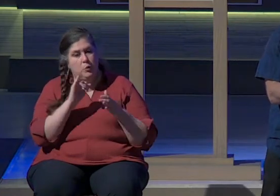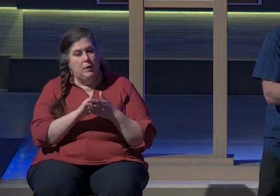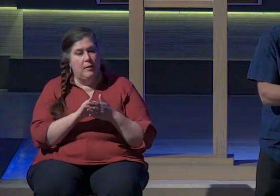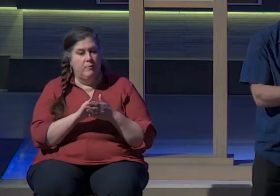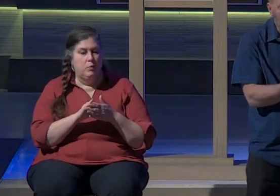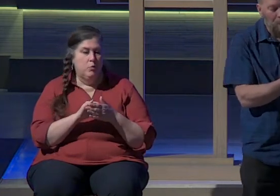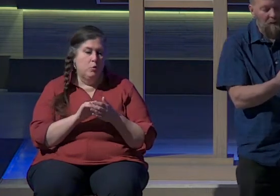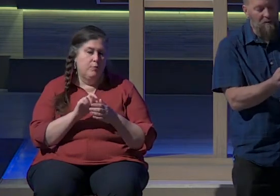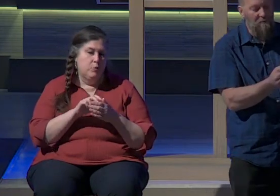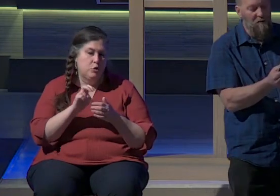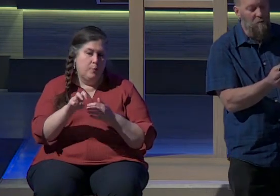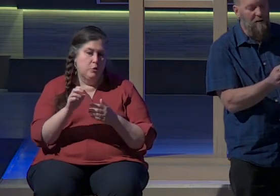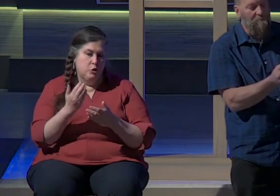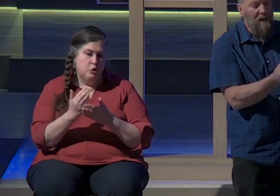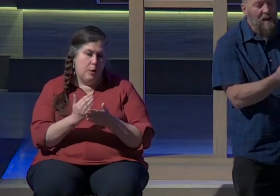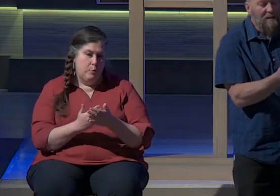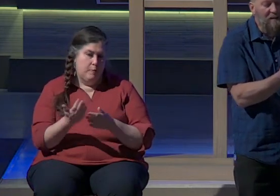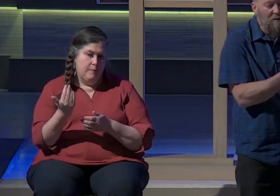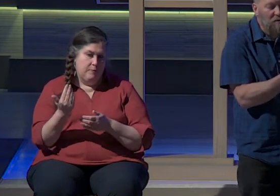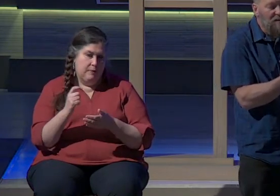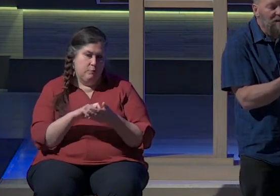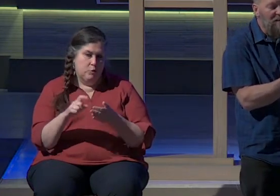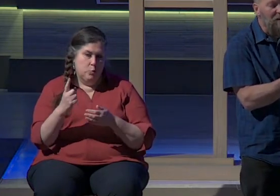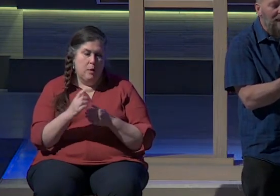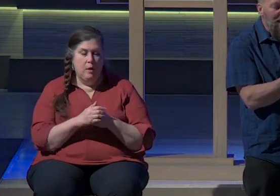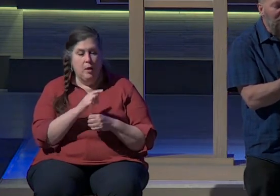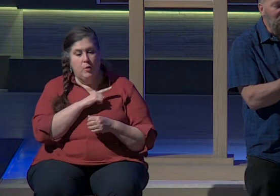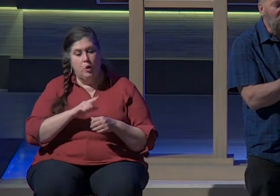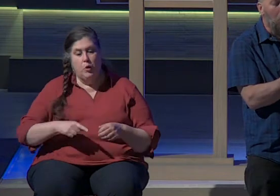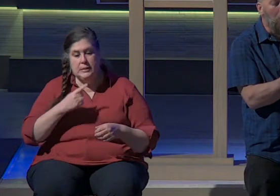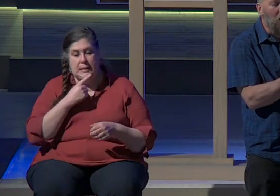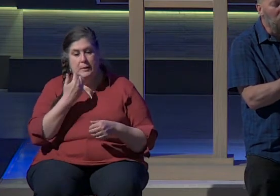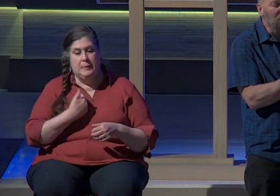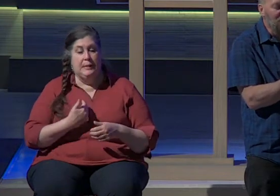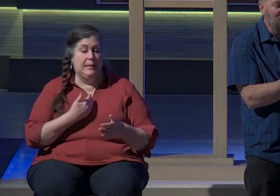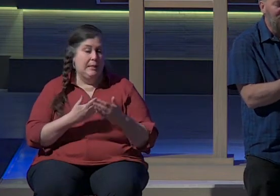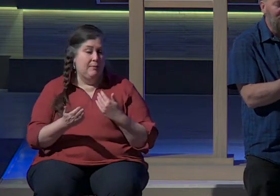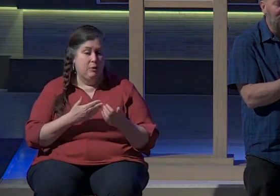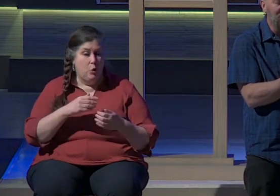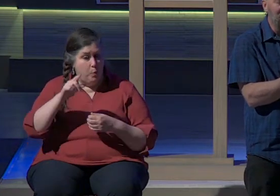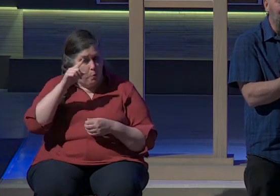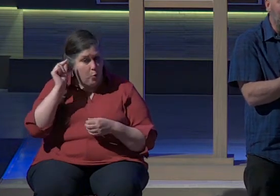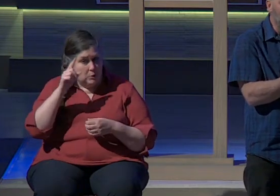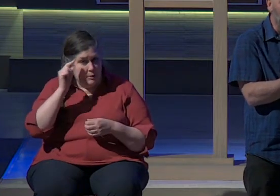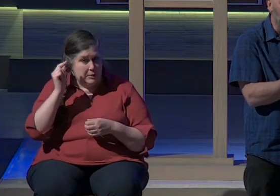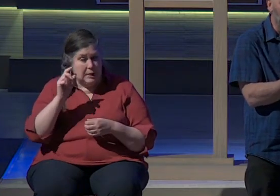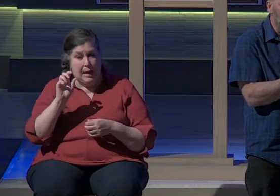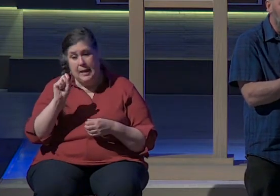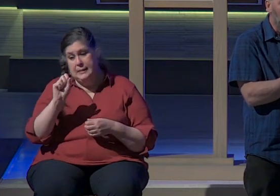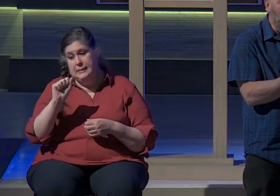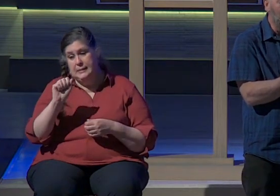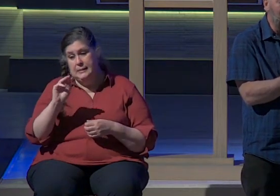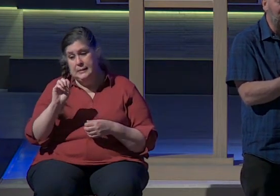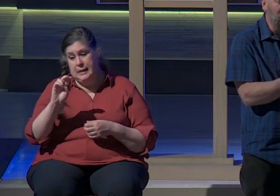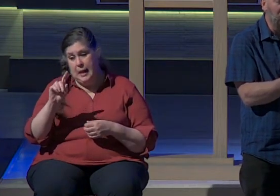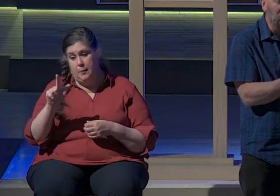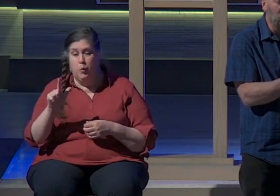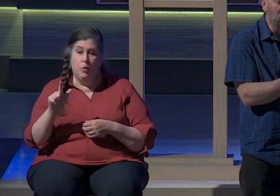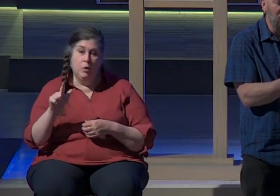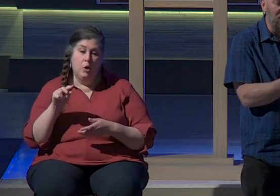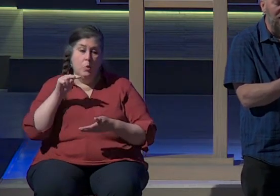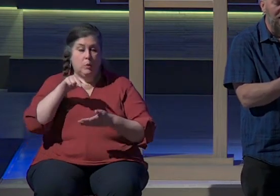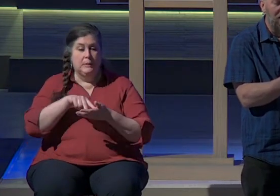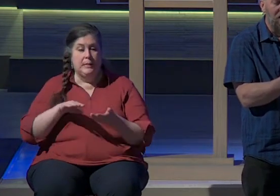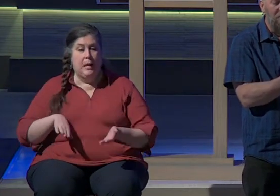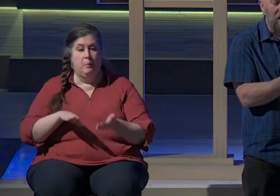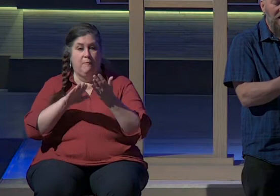chapter 15, look at verse 1. Then the Lord said to me, even though Moses and Samuel were to stand before